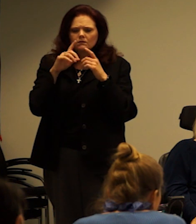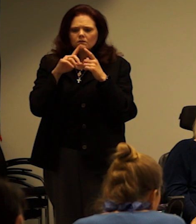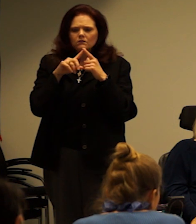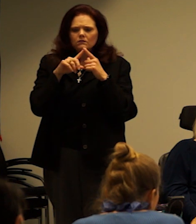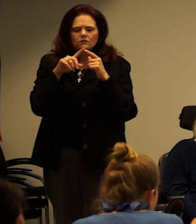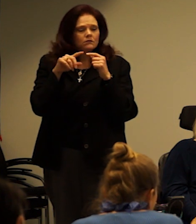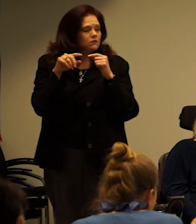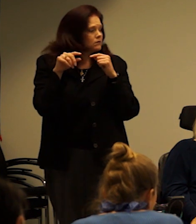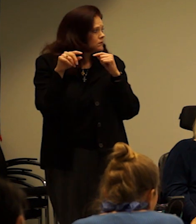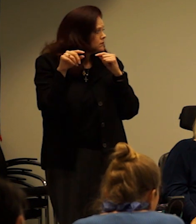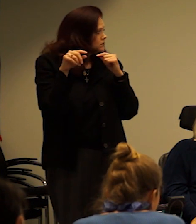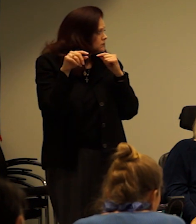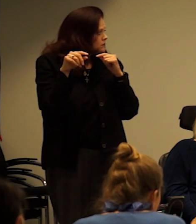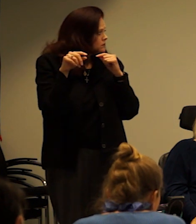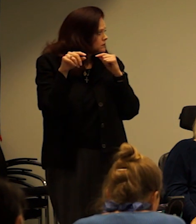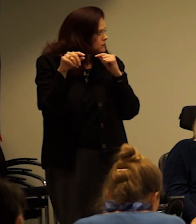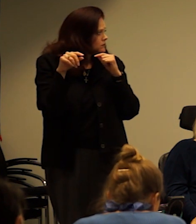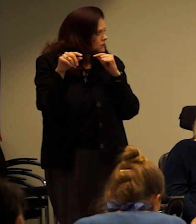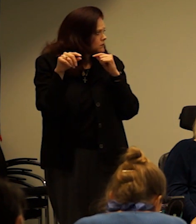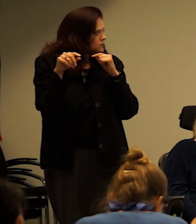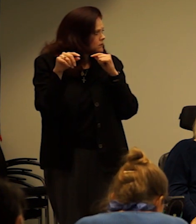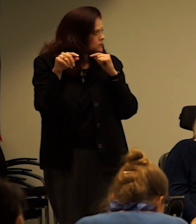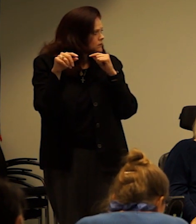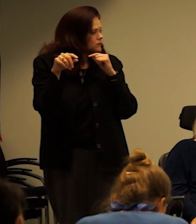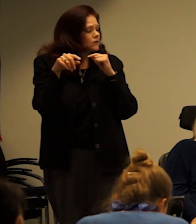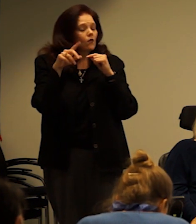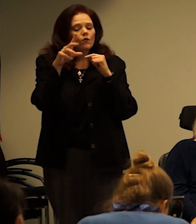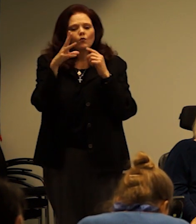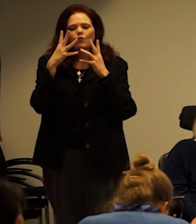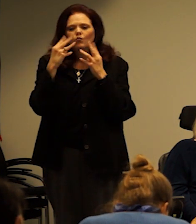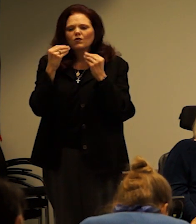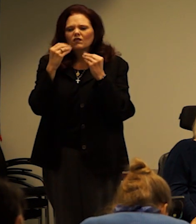towelettes, and garbage bags. Thank you, sir.